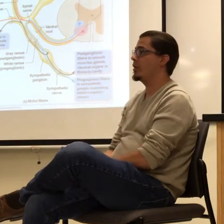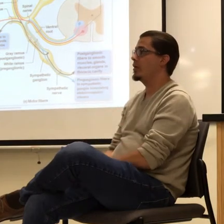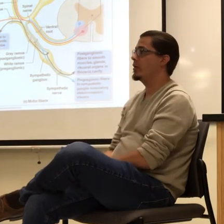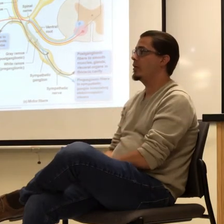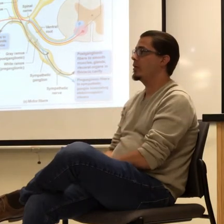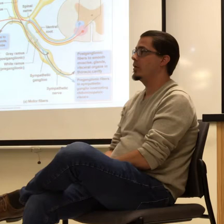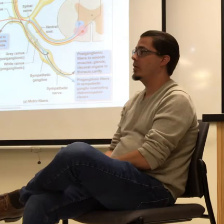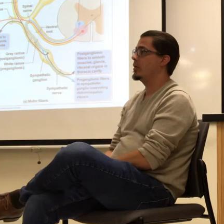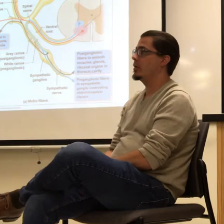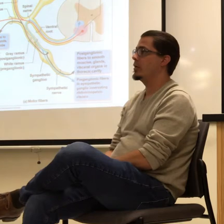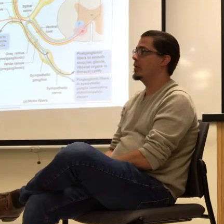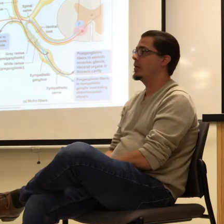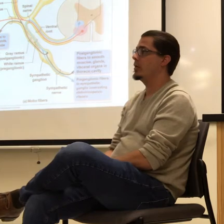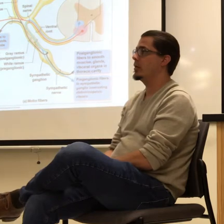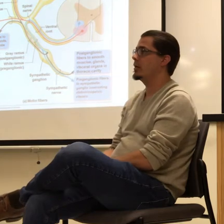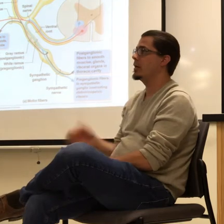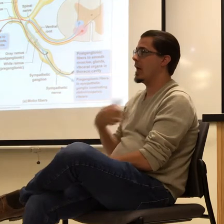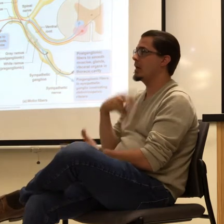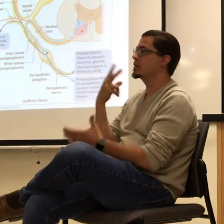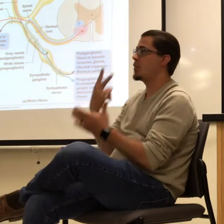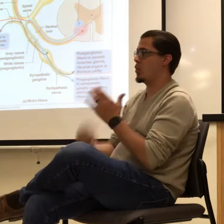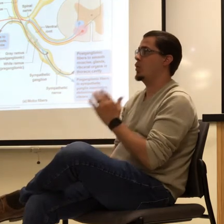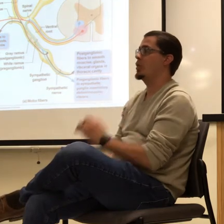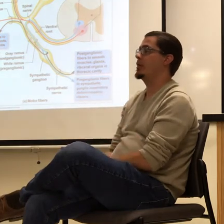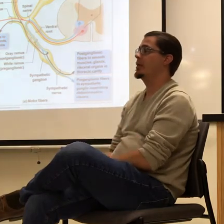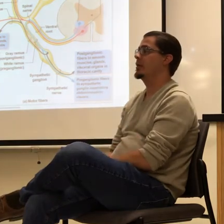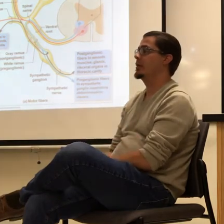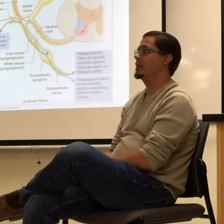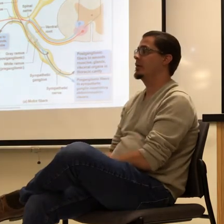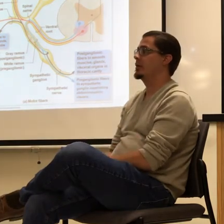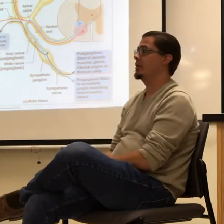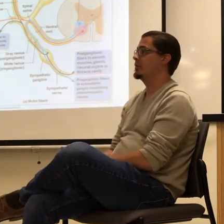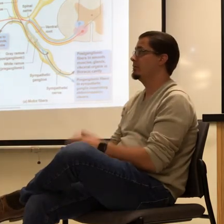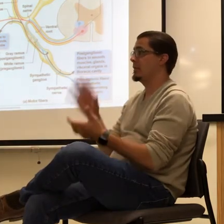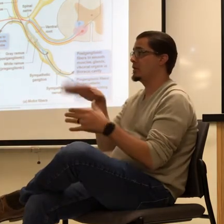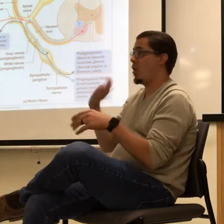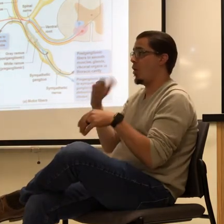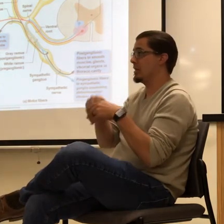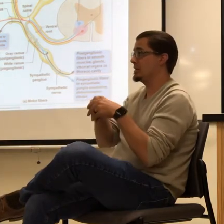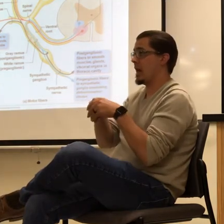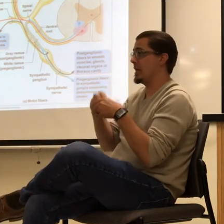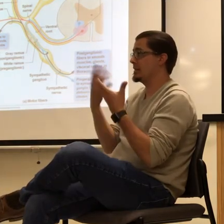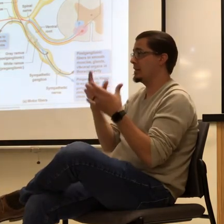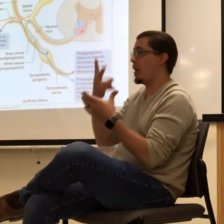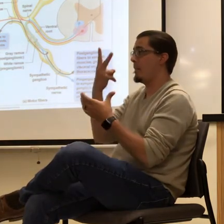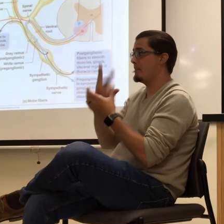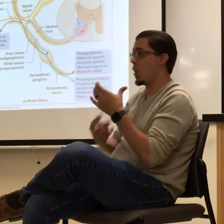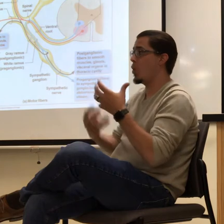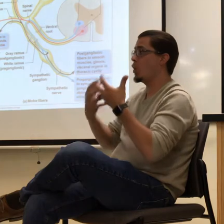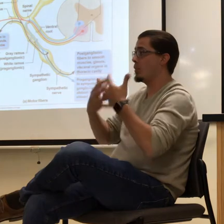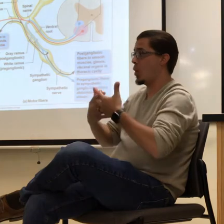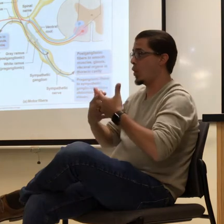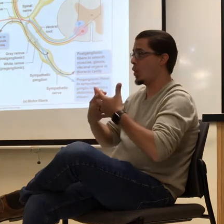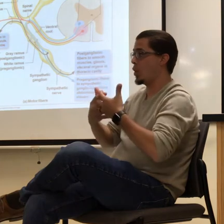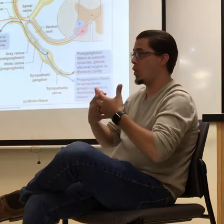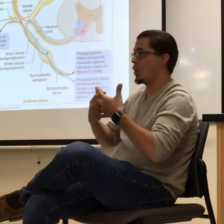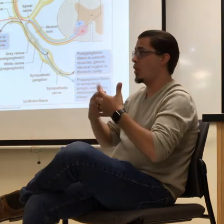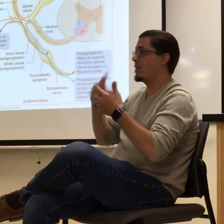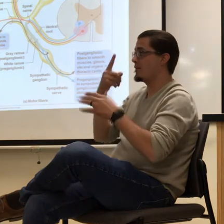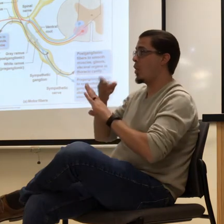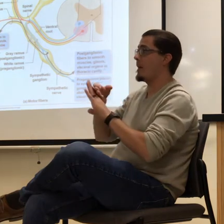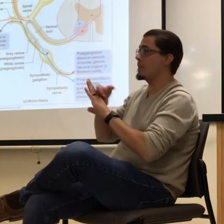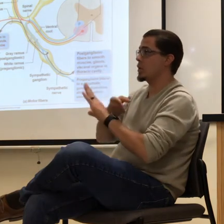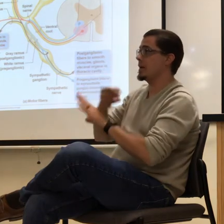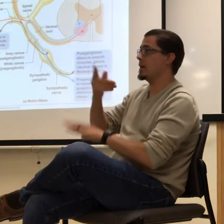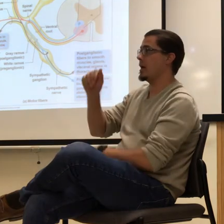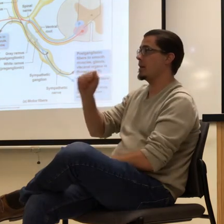There's this one and that one. And that's all it contains. Both motors, but preganglionic.